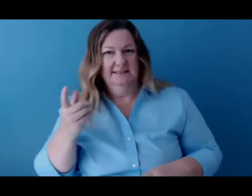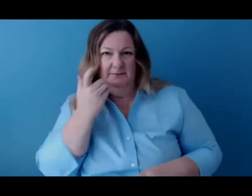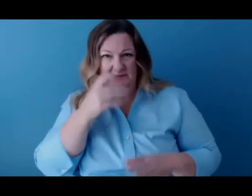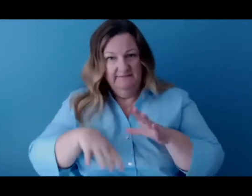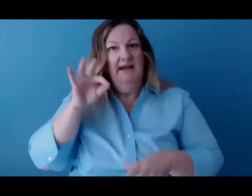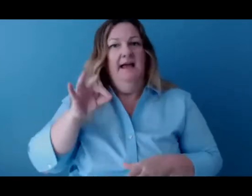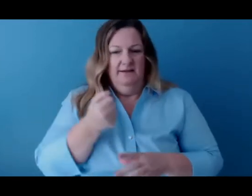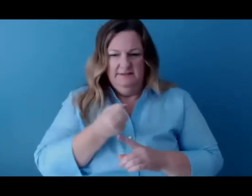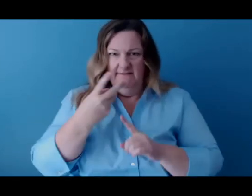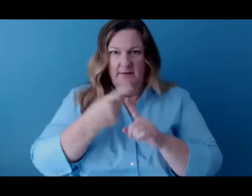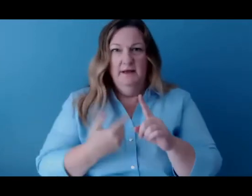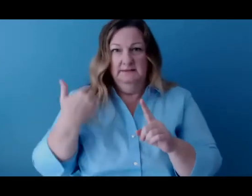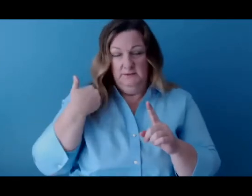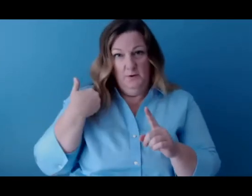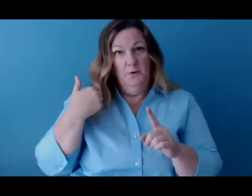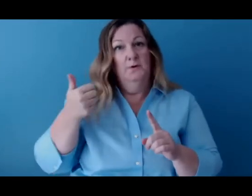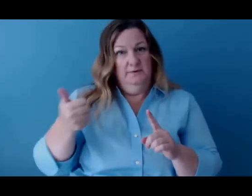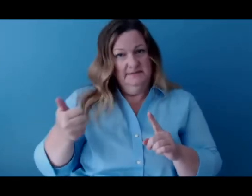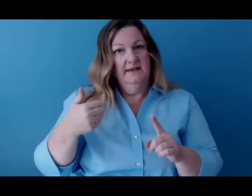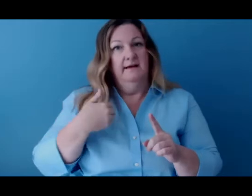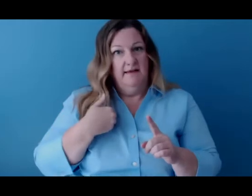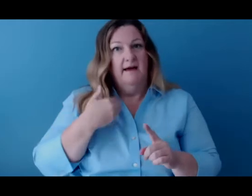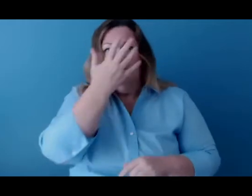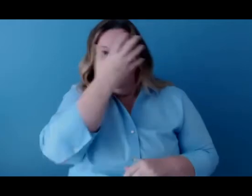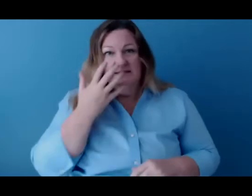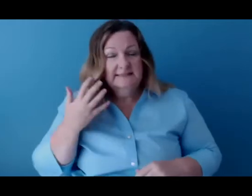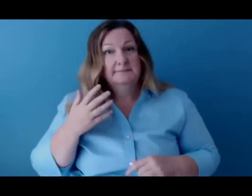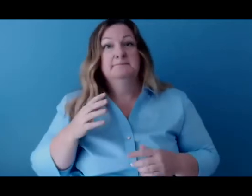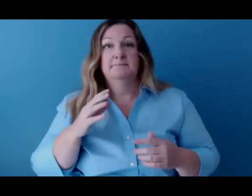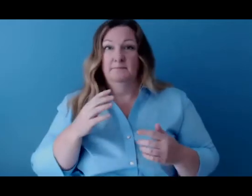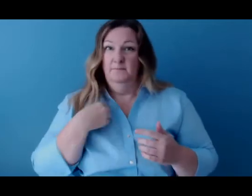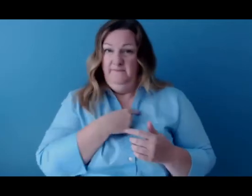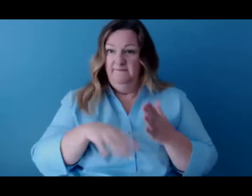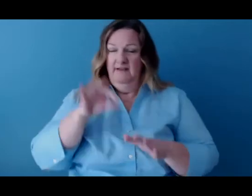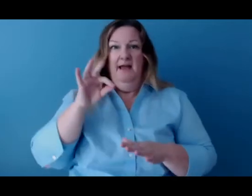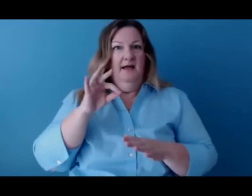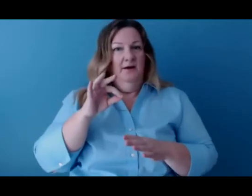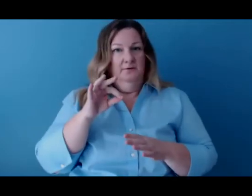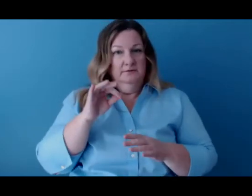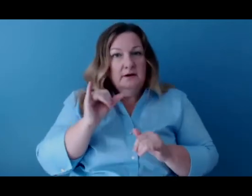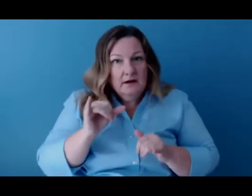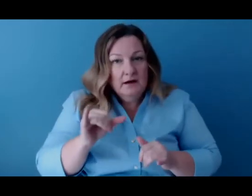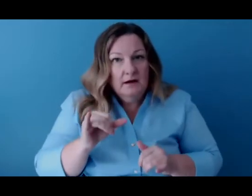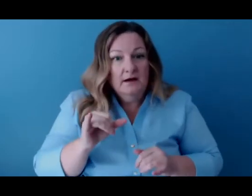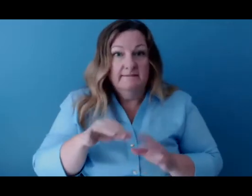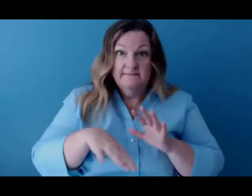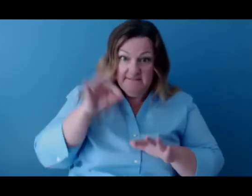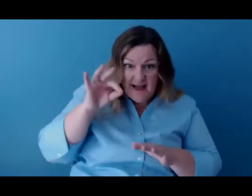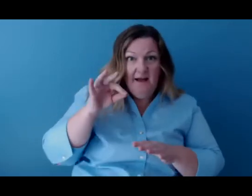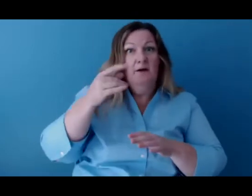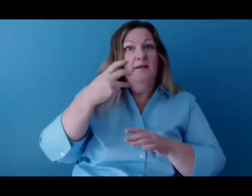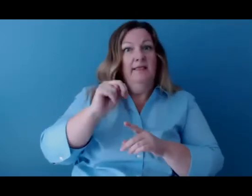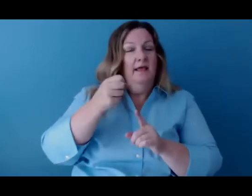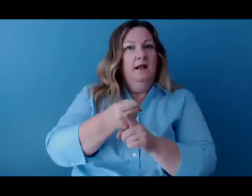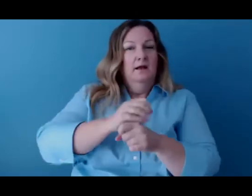ago. It was right in the middle of the campaign. It was quite a busy, crazy few months. And then when COVID hit, you